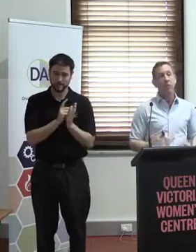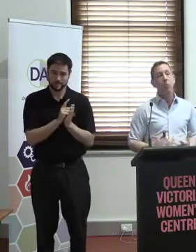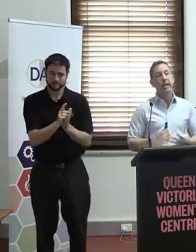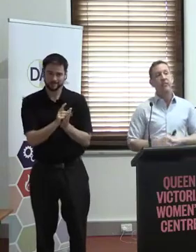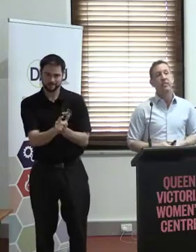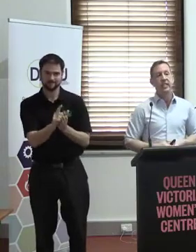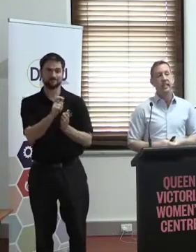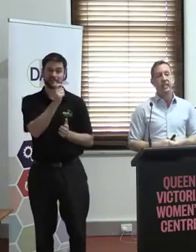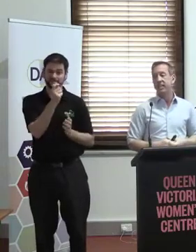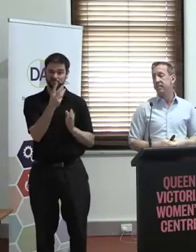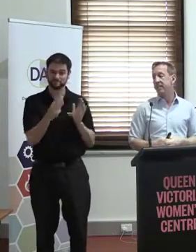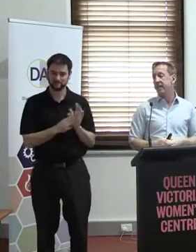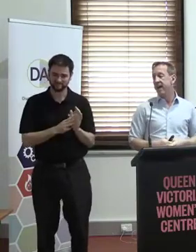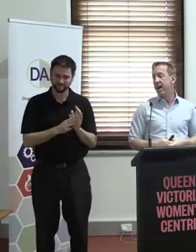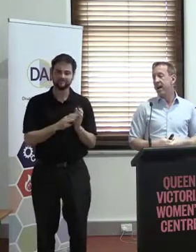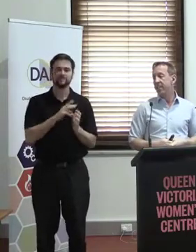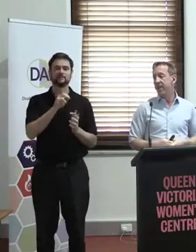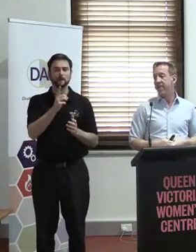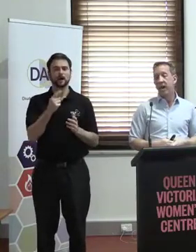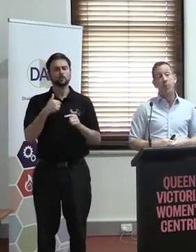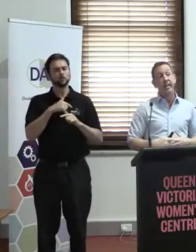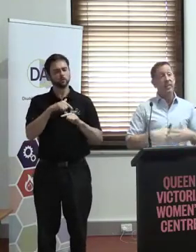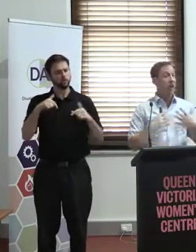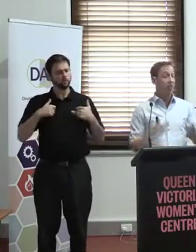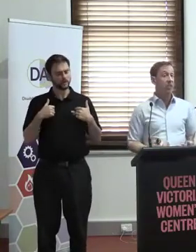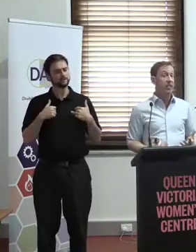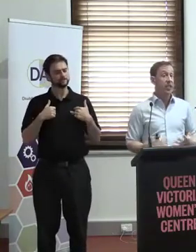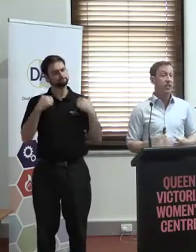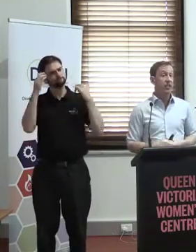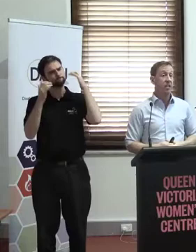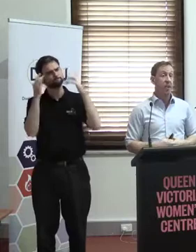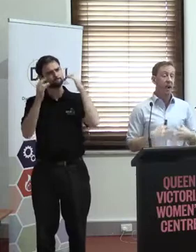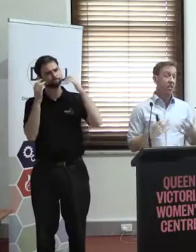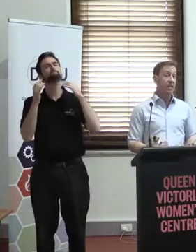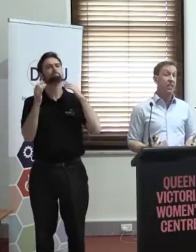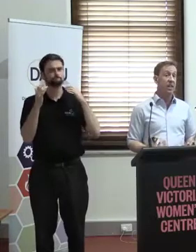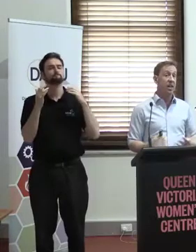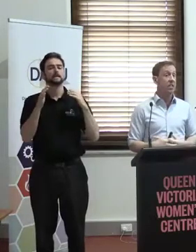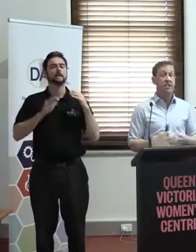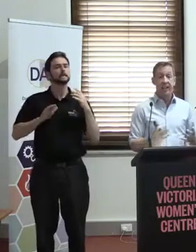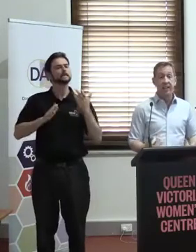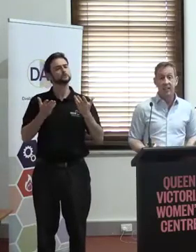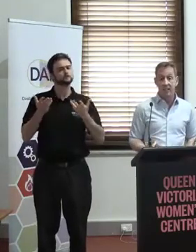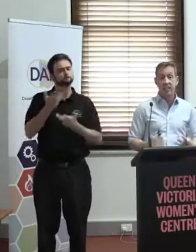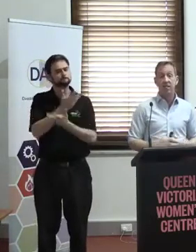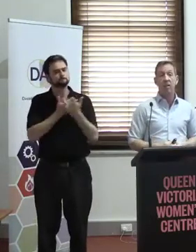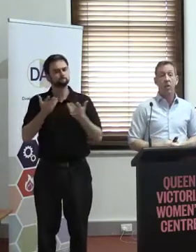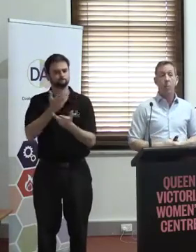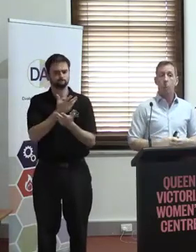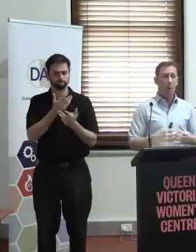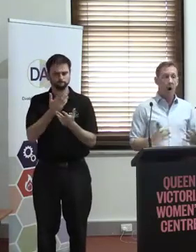but certainly we've suggested that we need to have a conversation about clearly